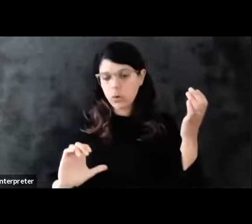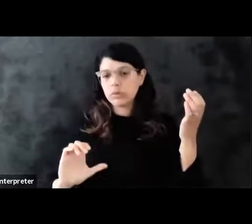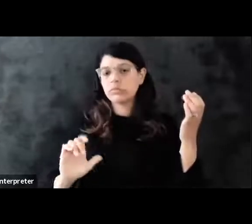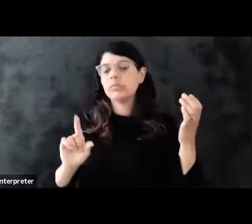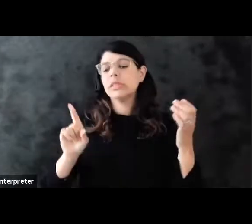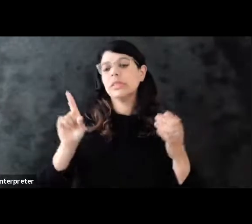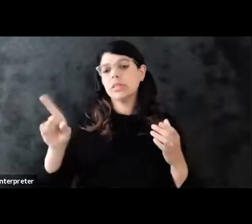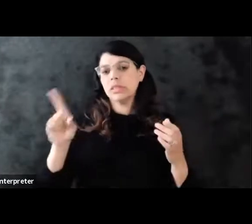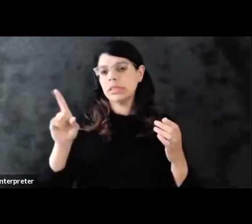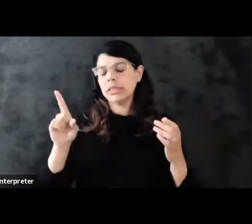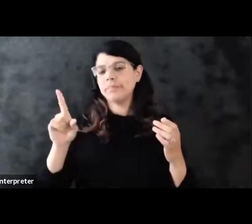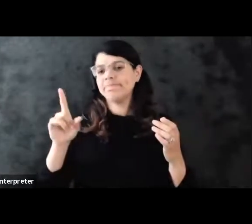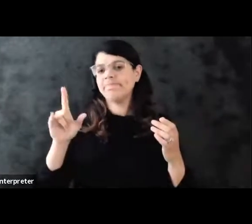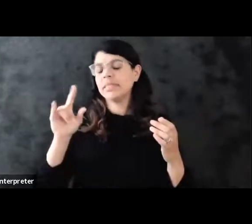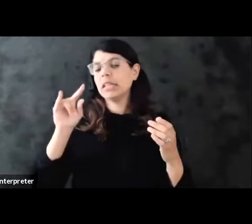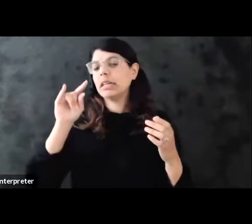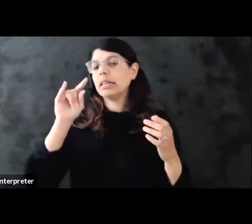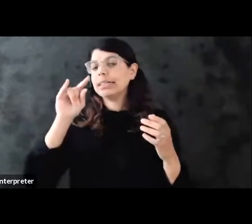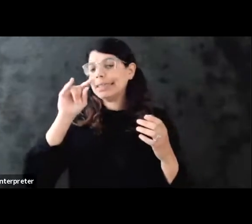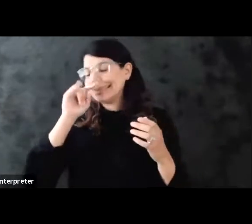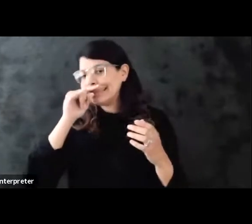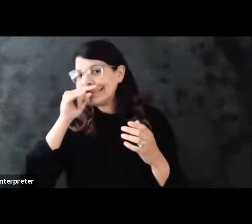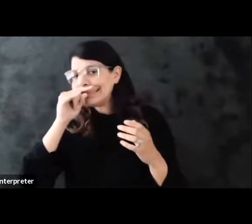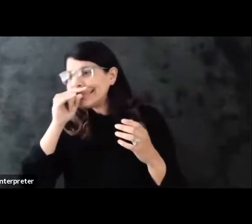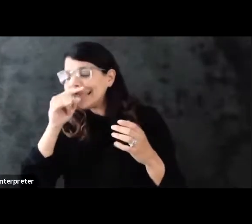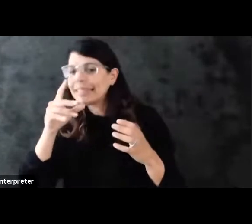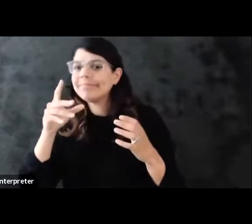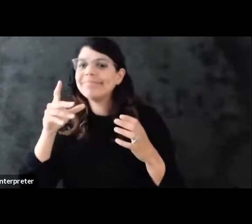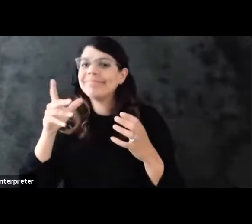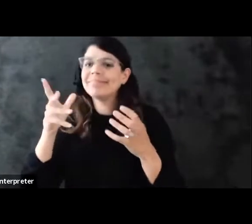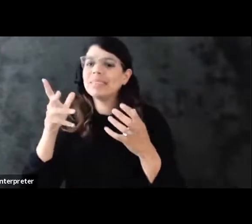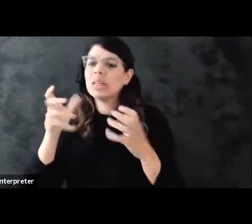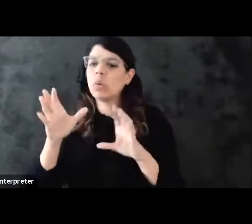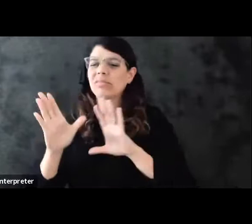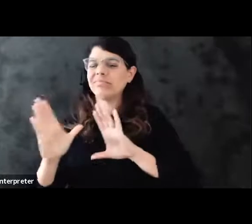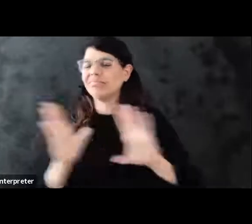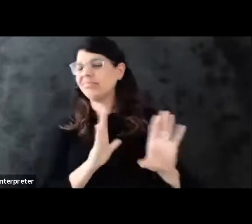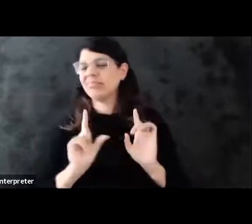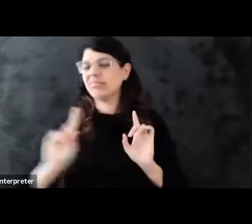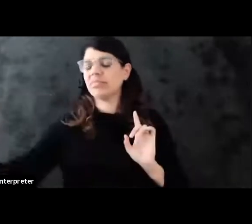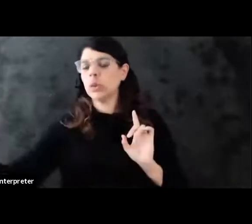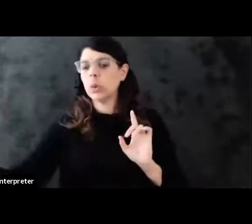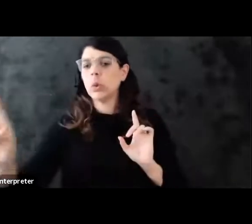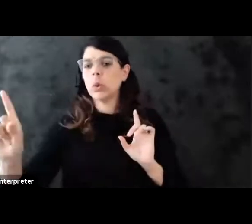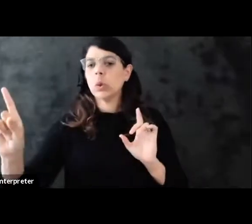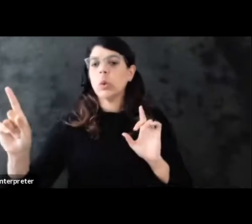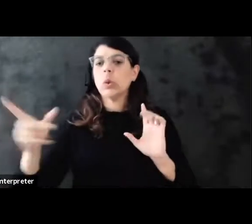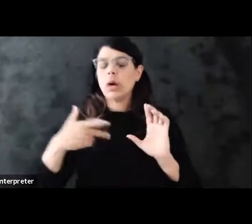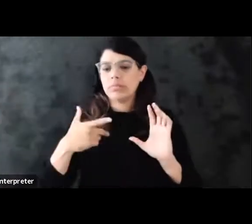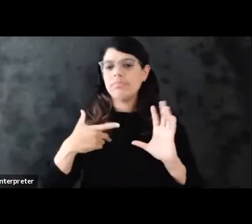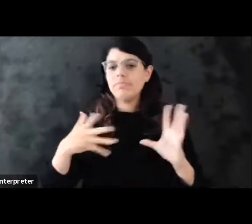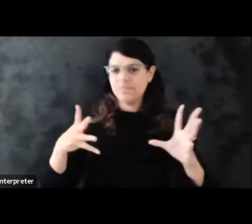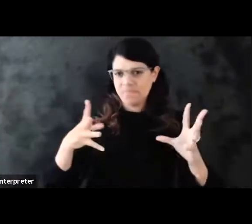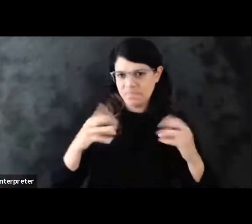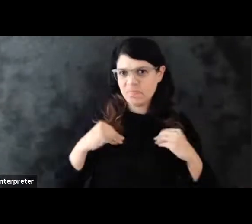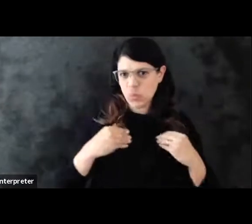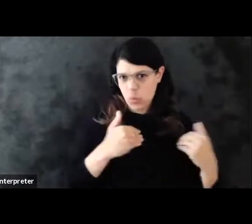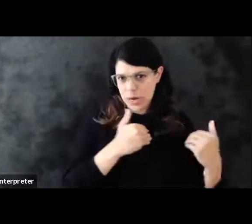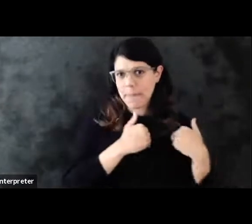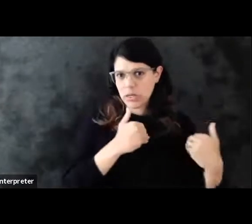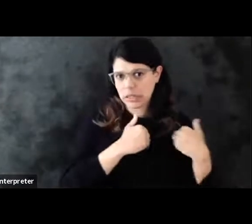point in time. Well, it's changing now. That learned what women go through as single parents,